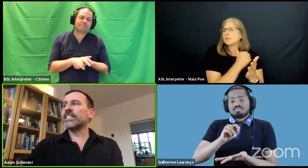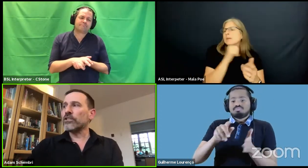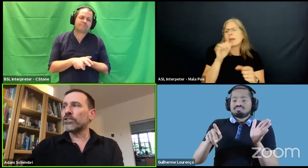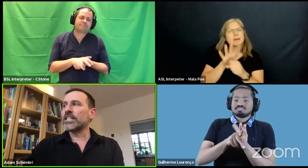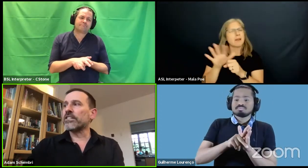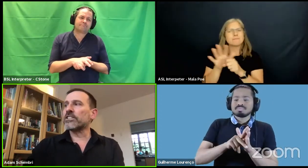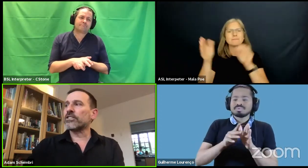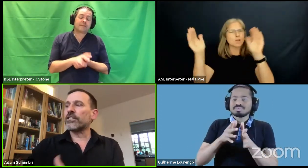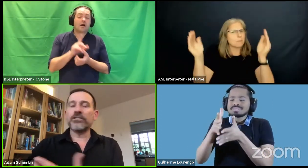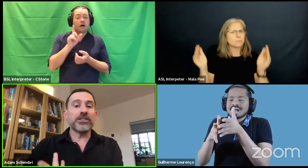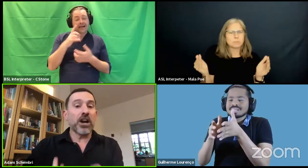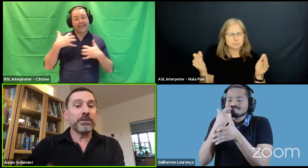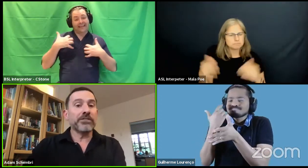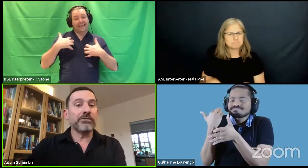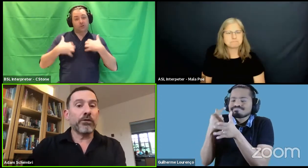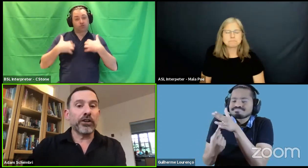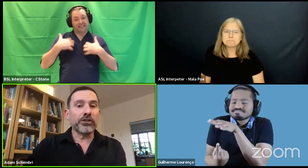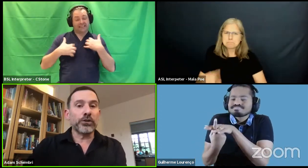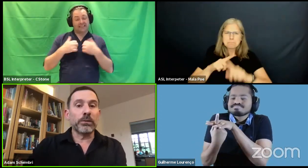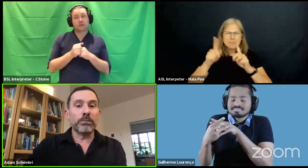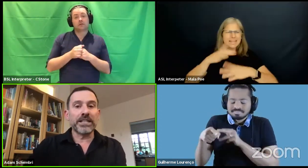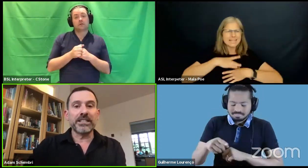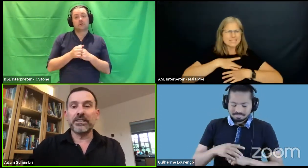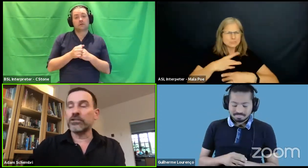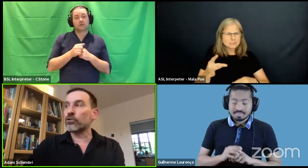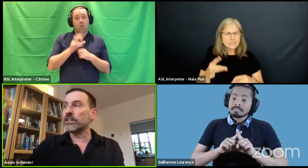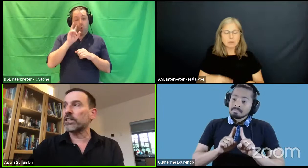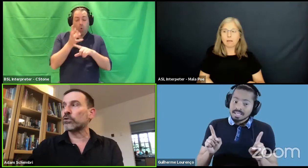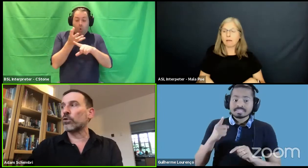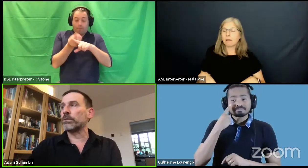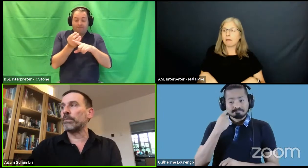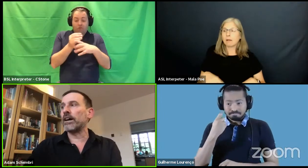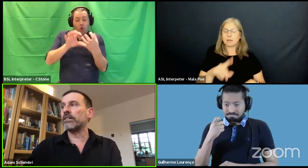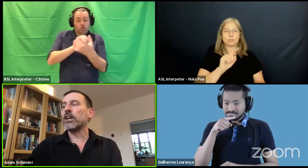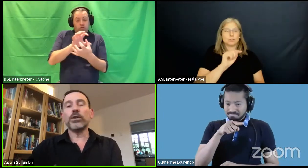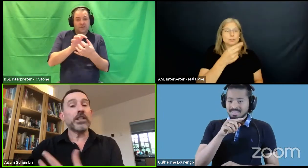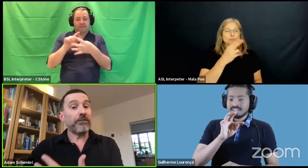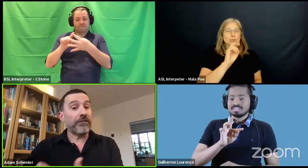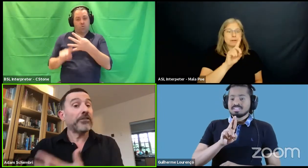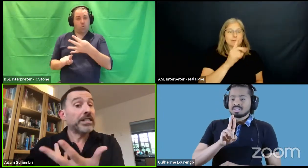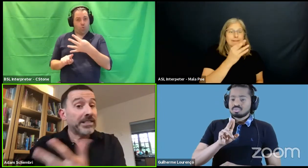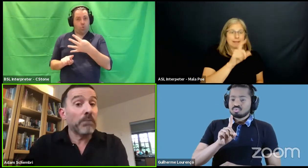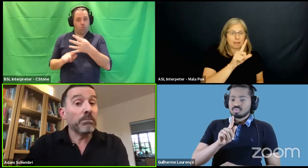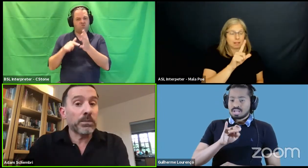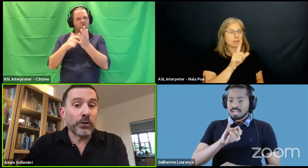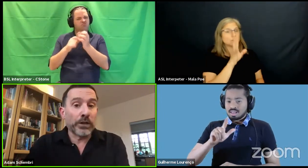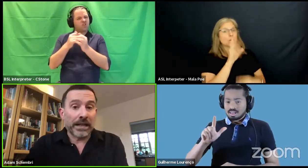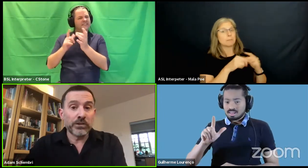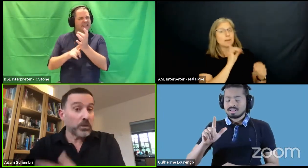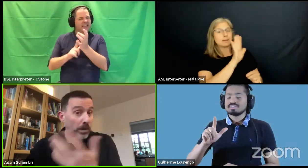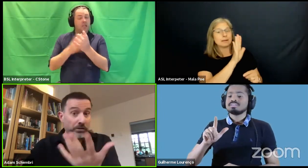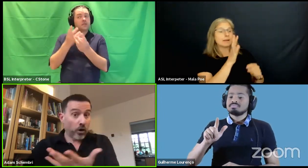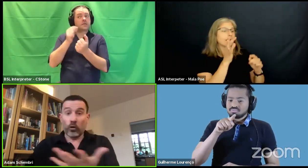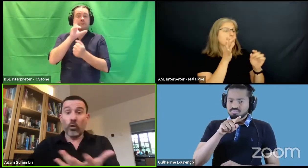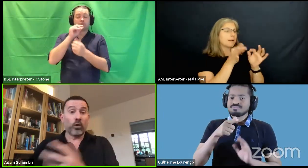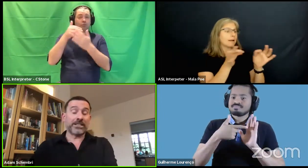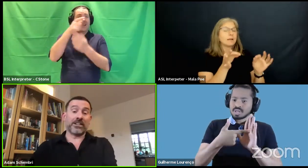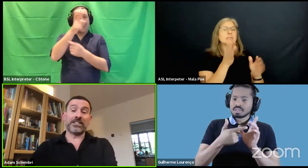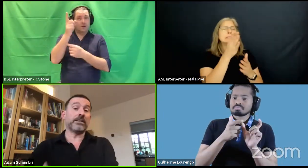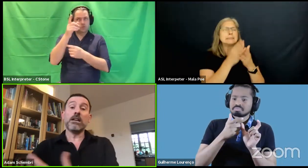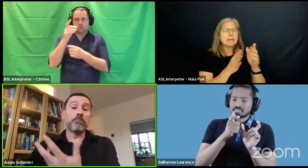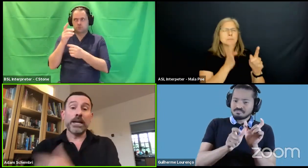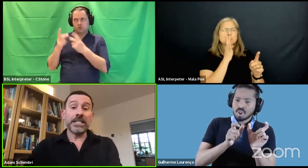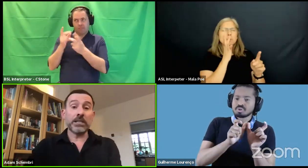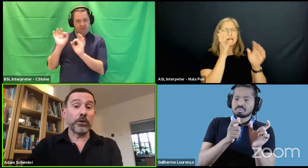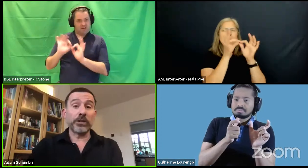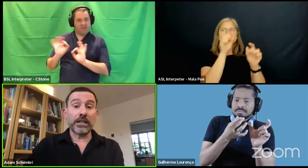However, it's interesting that the types of morphological complexity that Traugott talked about, which are found in some spoken languages, but not all, as I